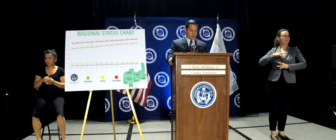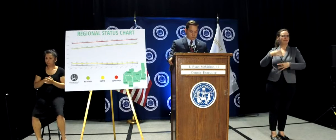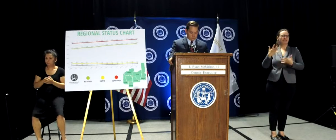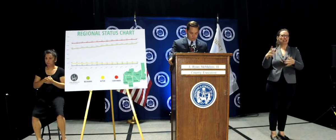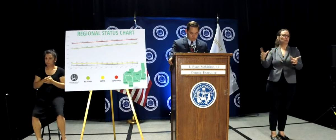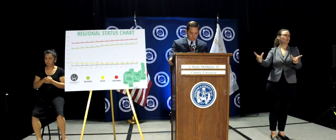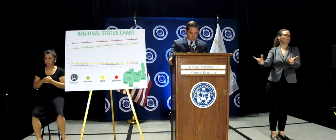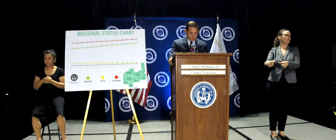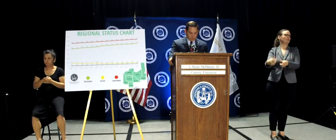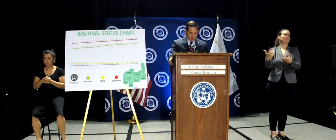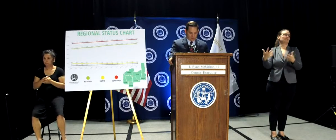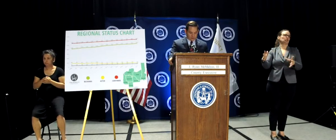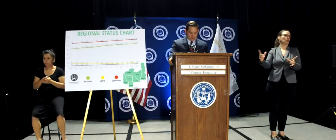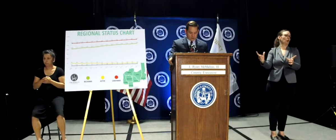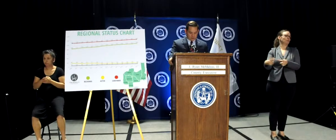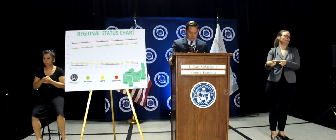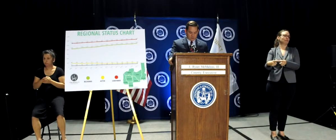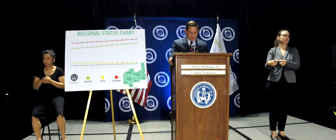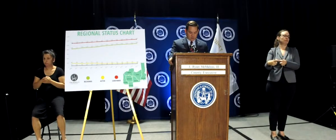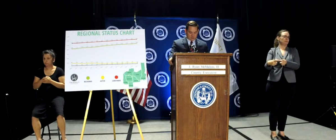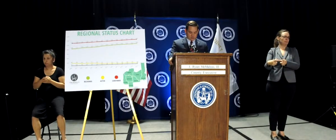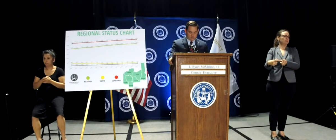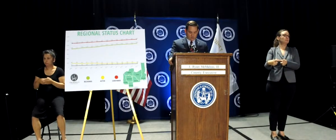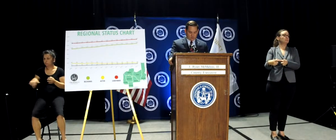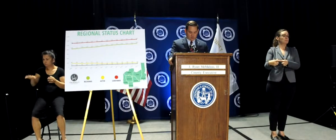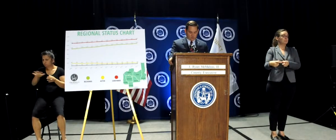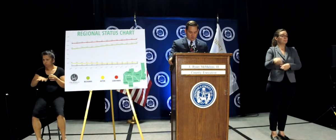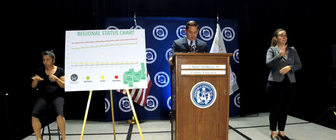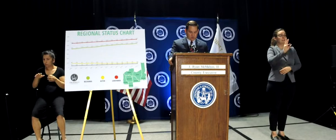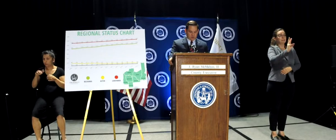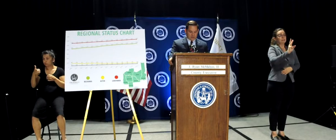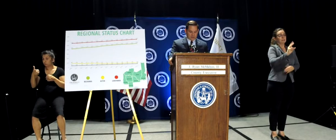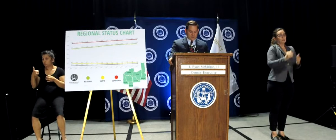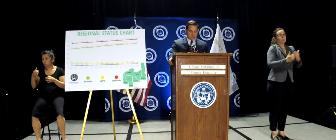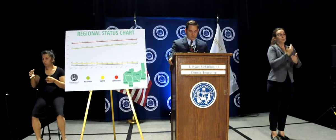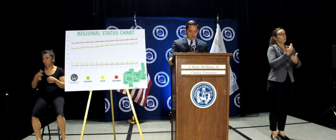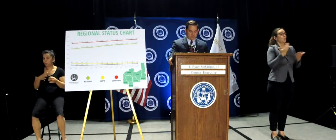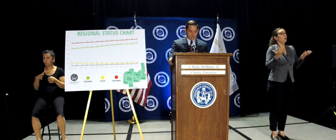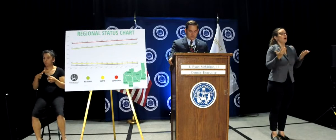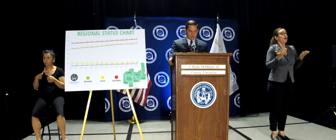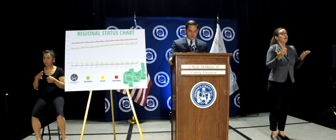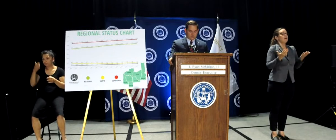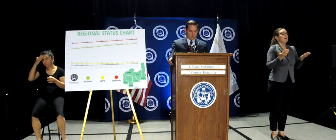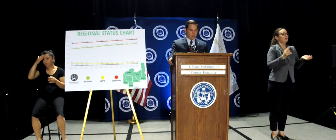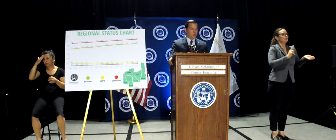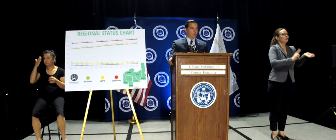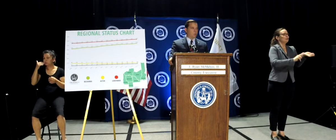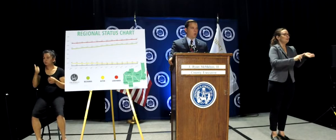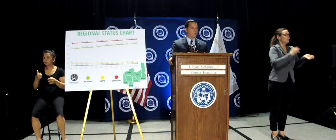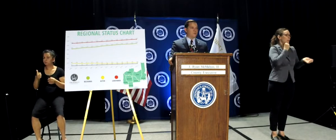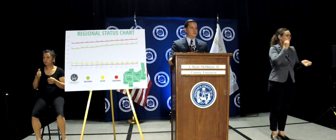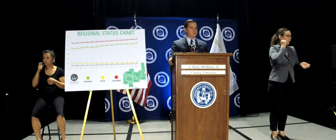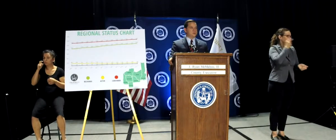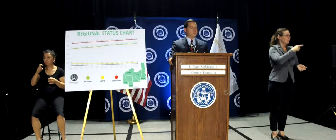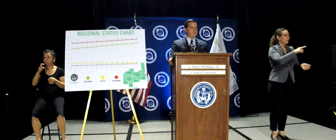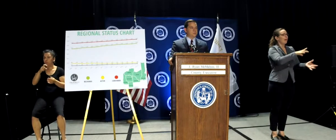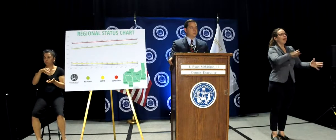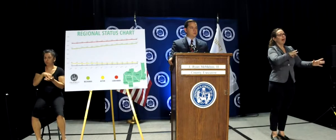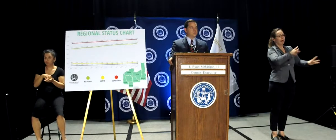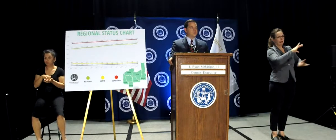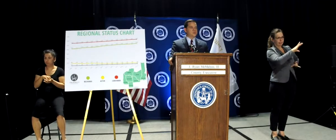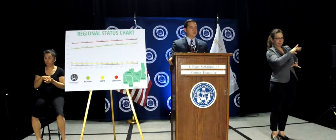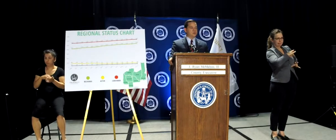with these folks. 6 of the new cases are affiliated with senior living facilities or group home